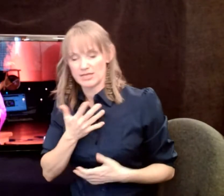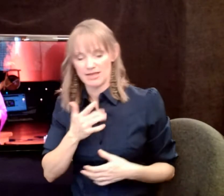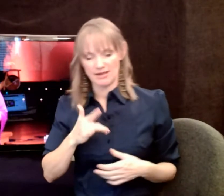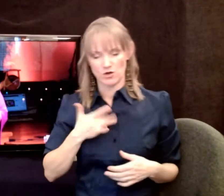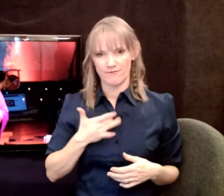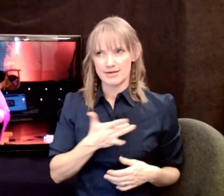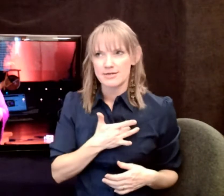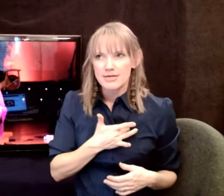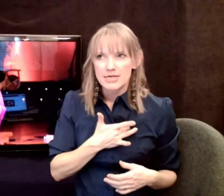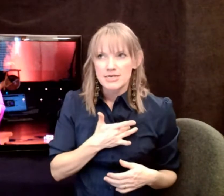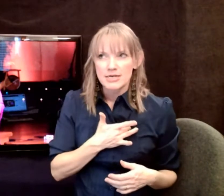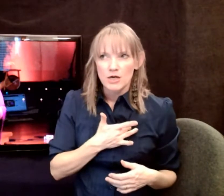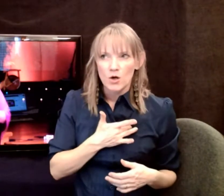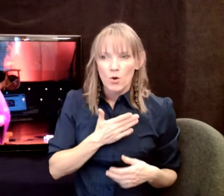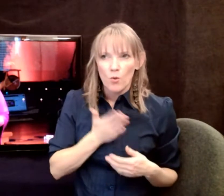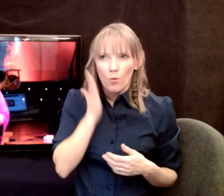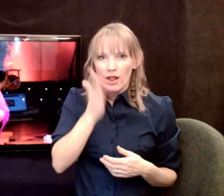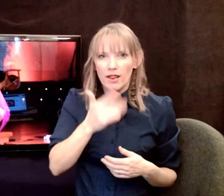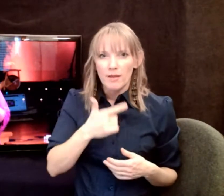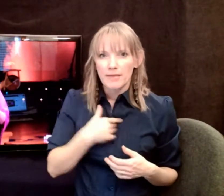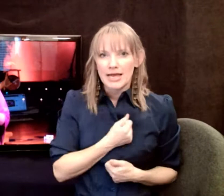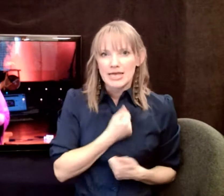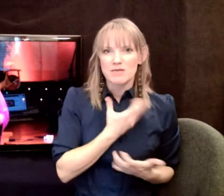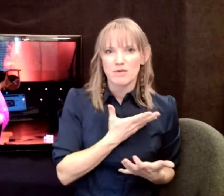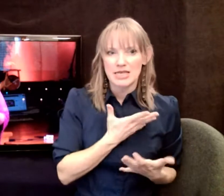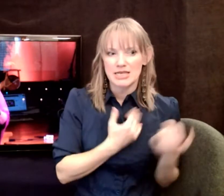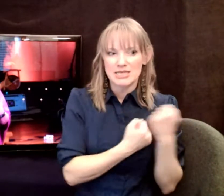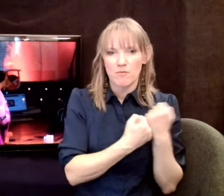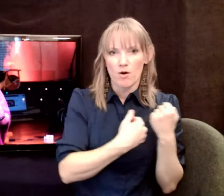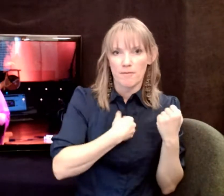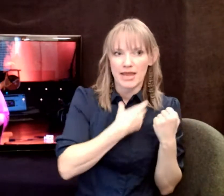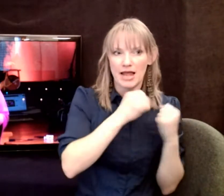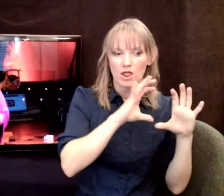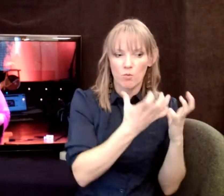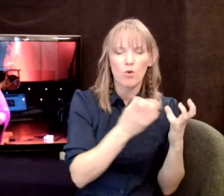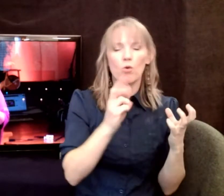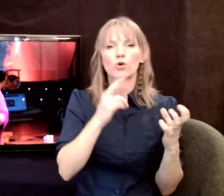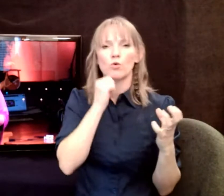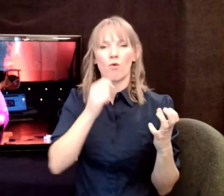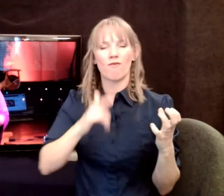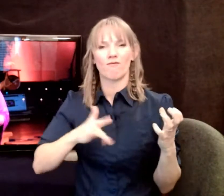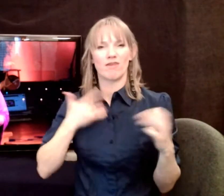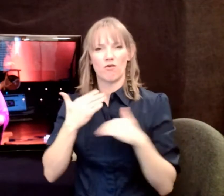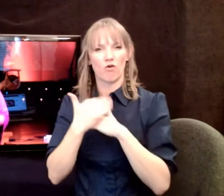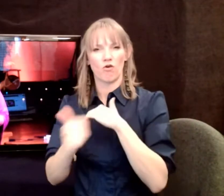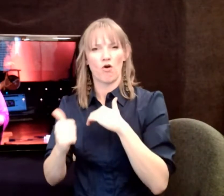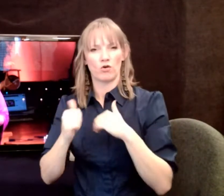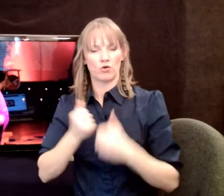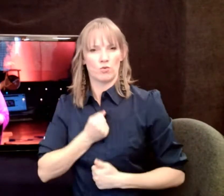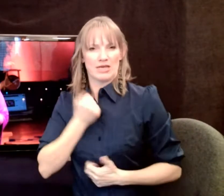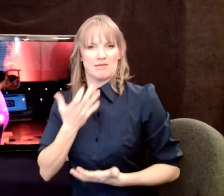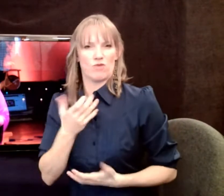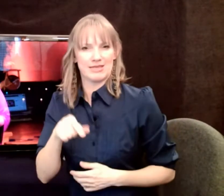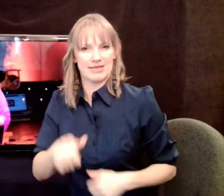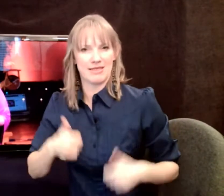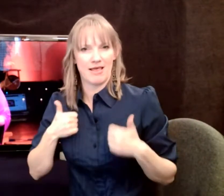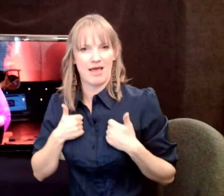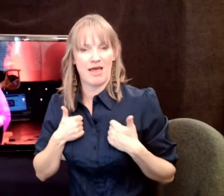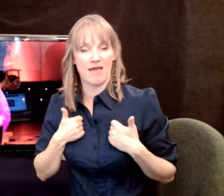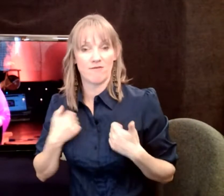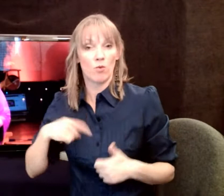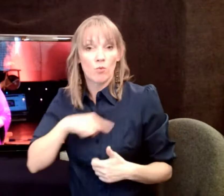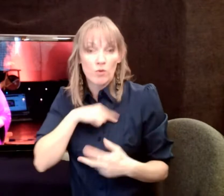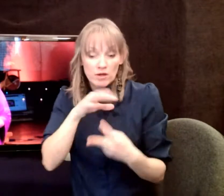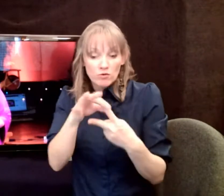expressing this serve me and serve the world, or do I not feel called to express it? We have choice in this